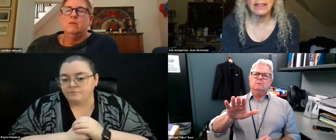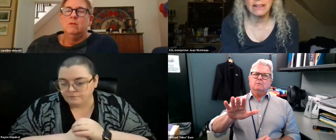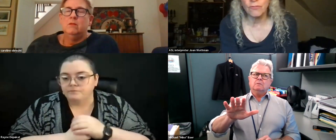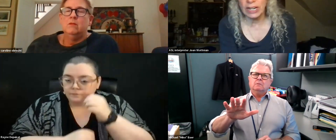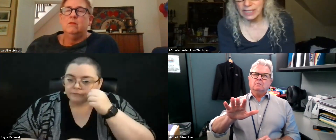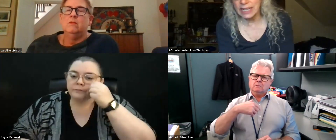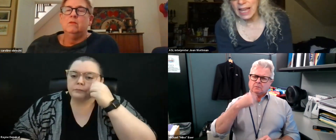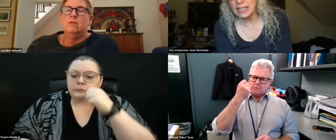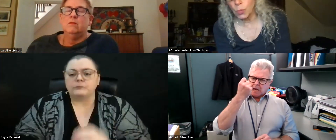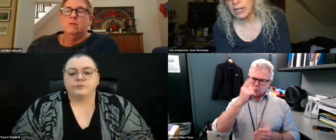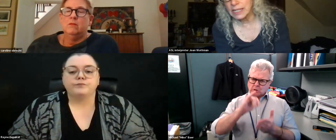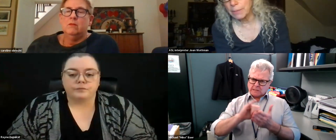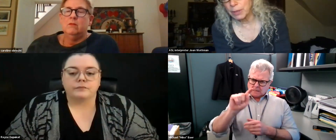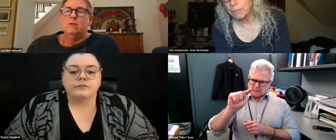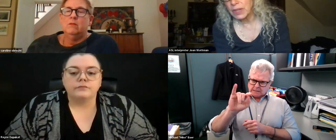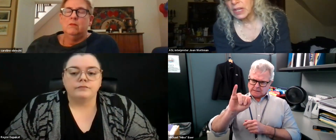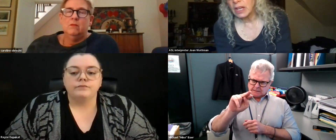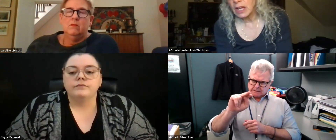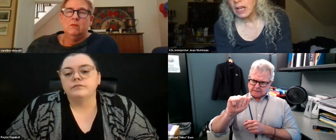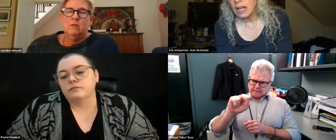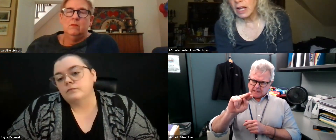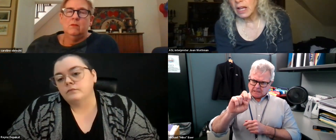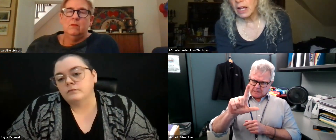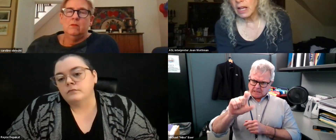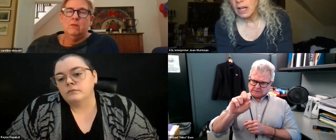understand. And Rain is saying that is one example.